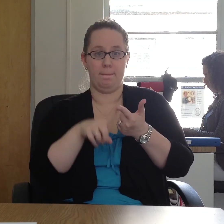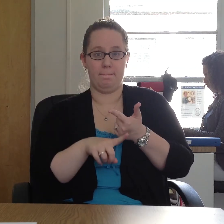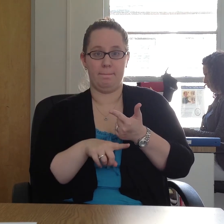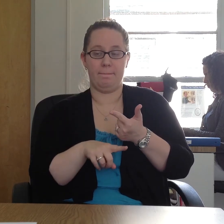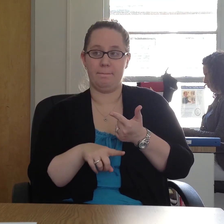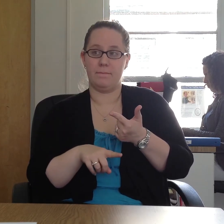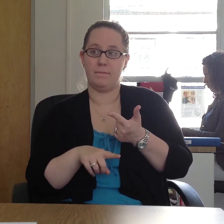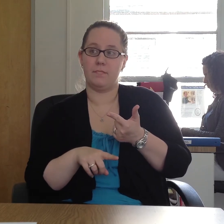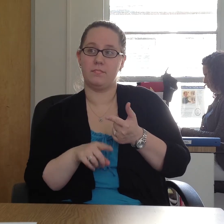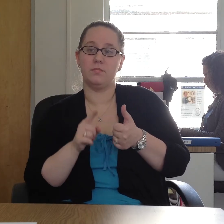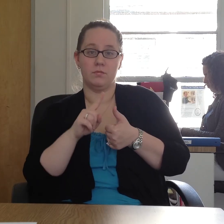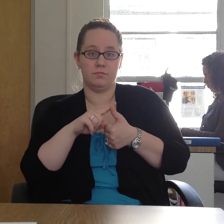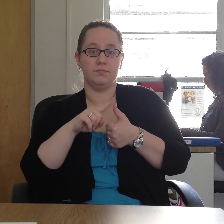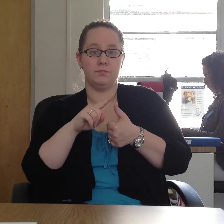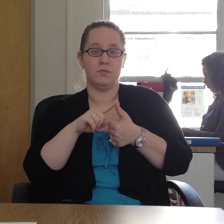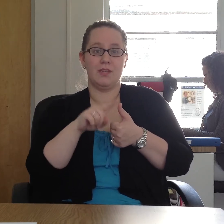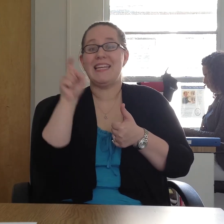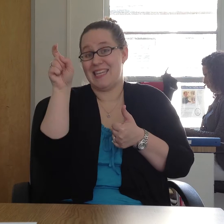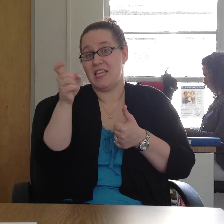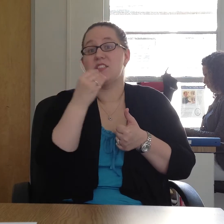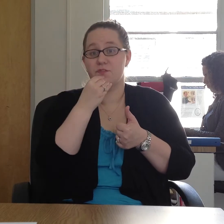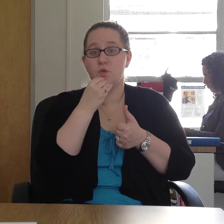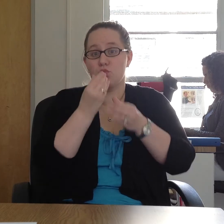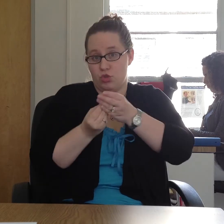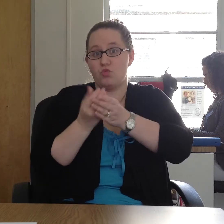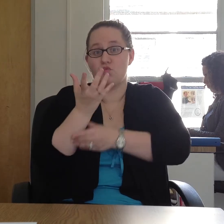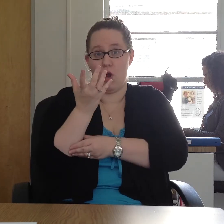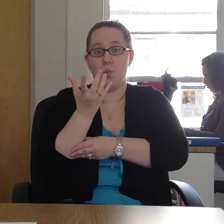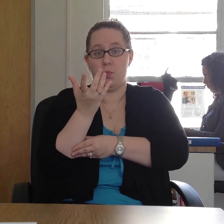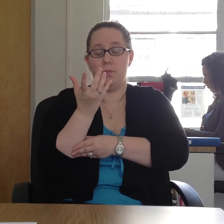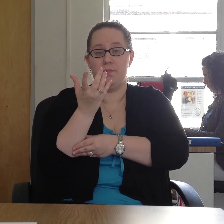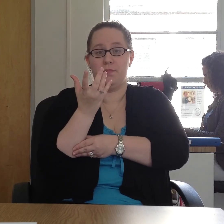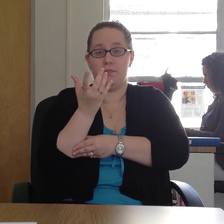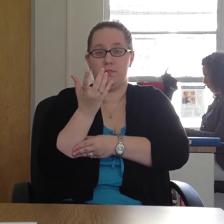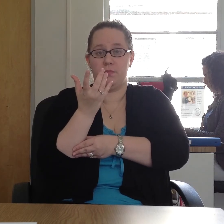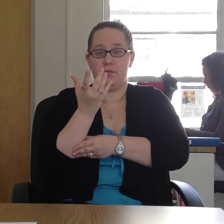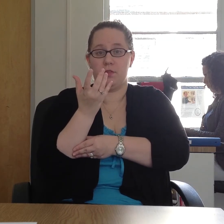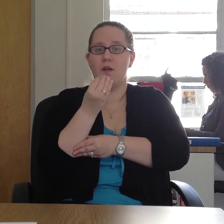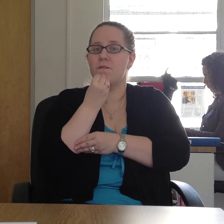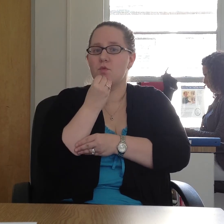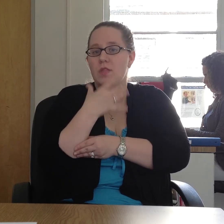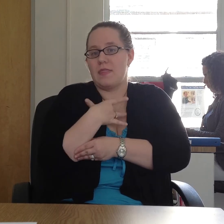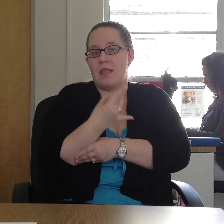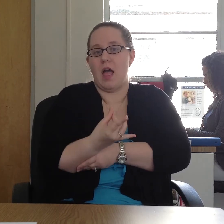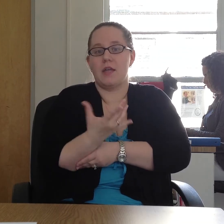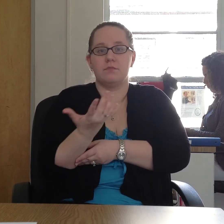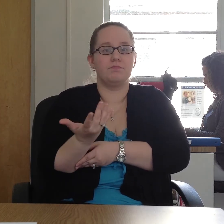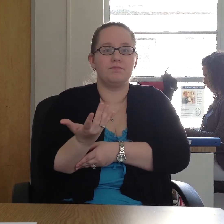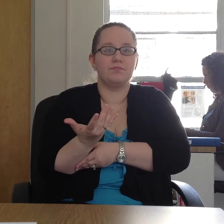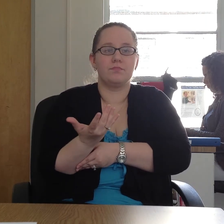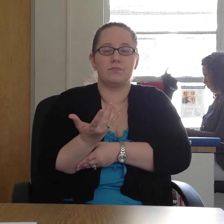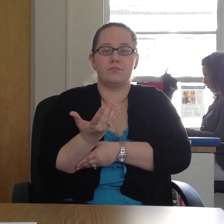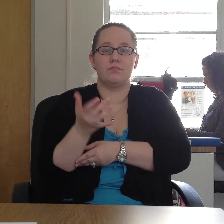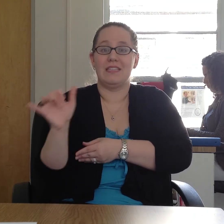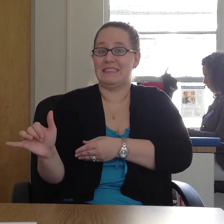Bacteria requires food for growth. The foods that they like the most are the same foods that people like.